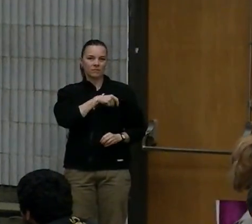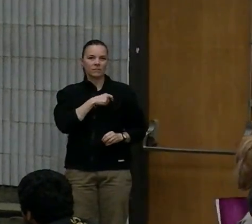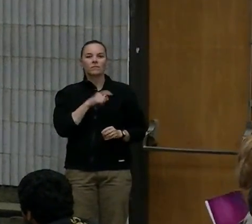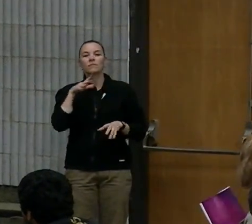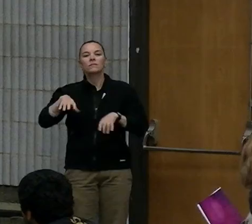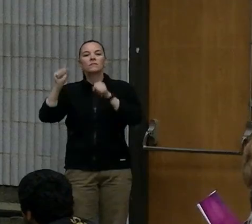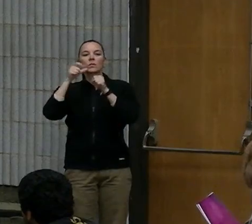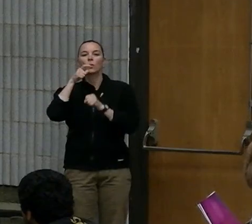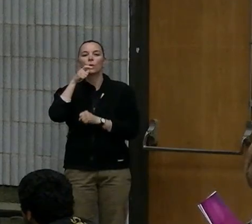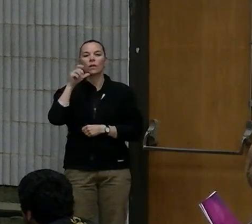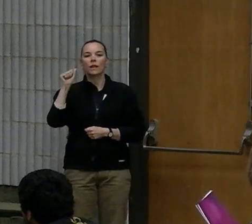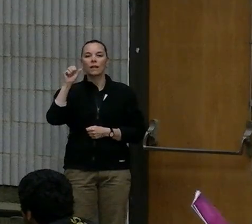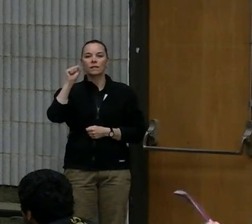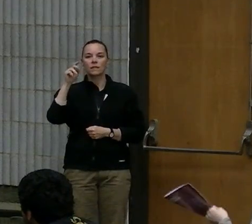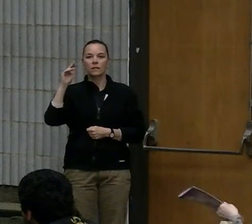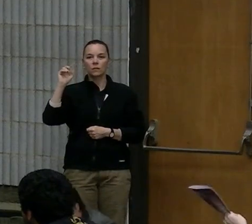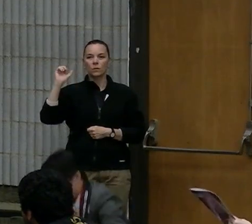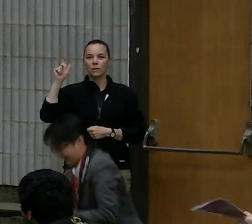Outreach.